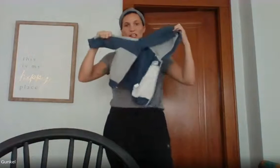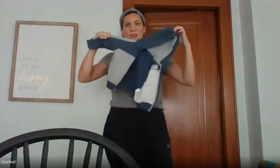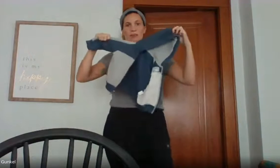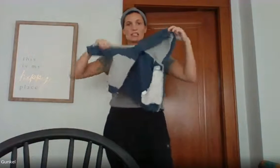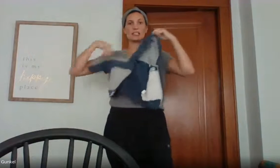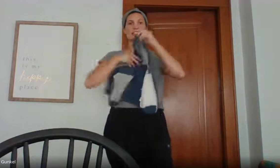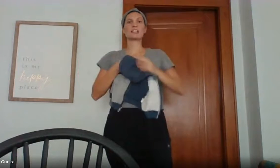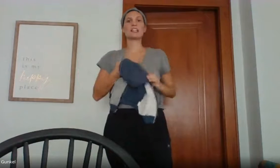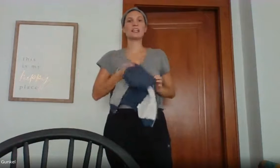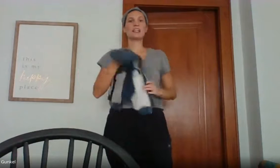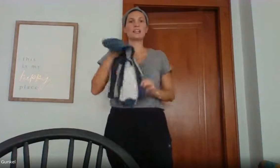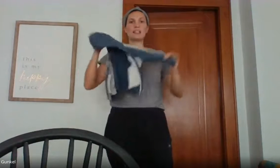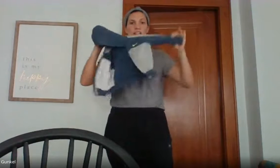his, what's this?